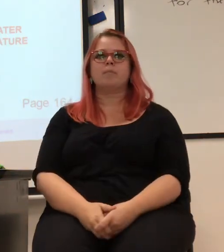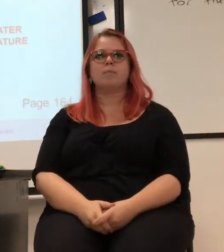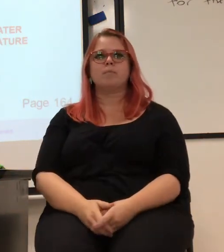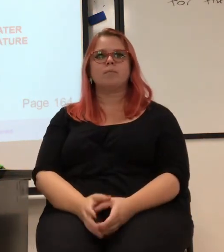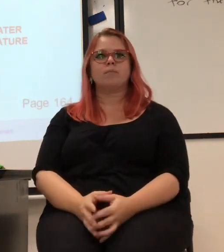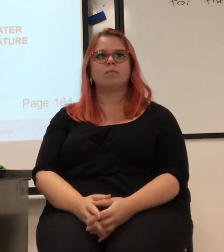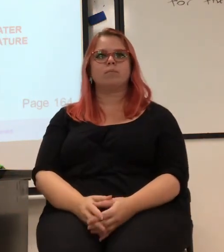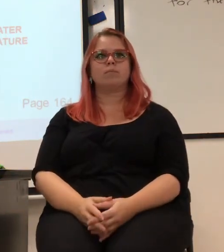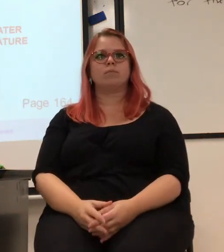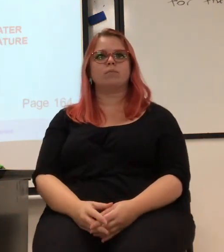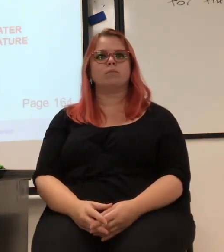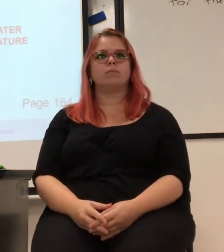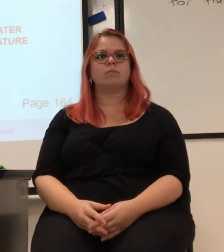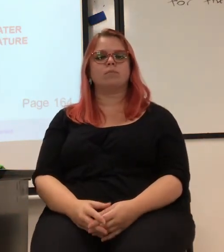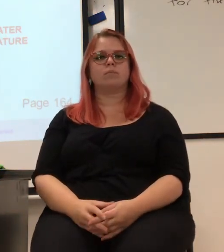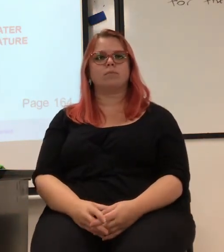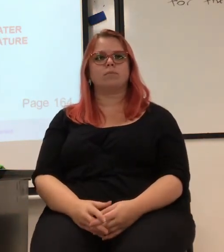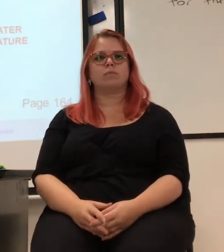to